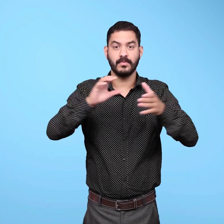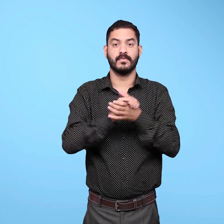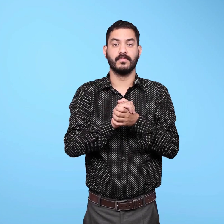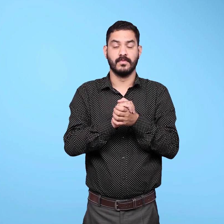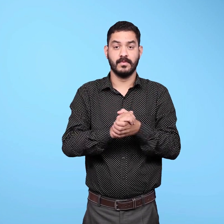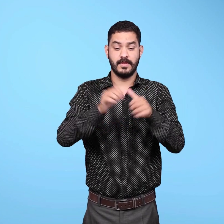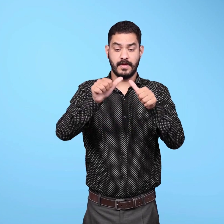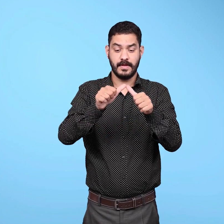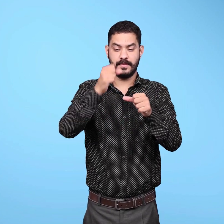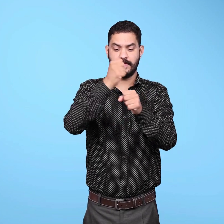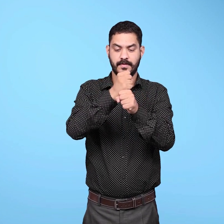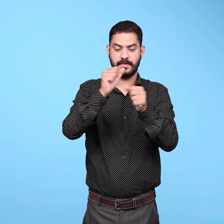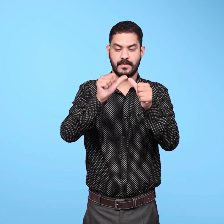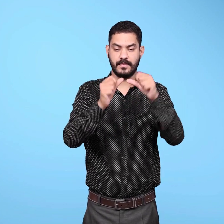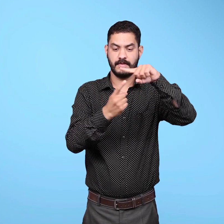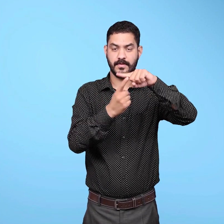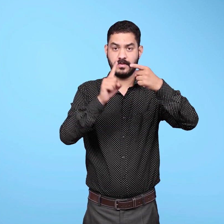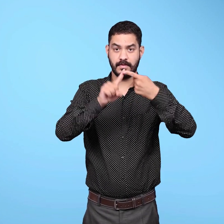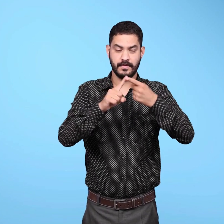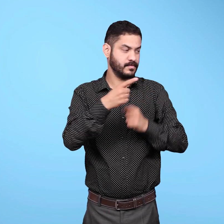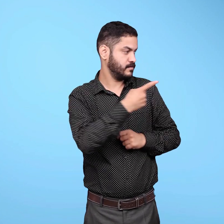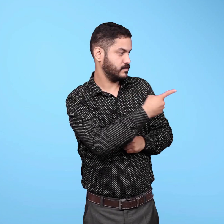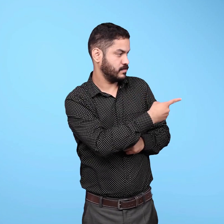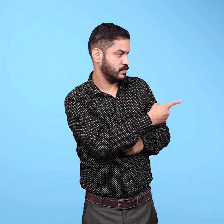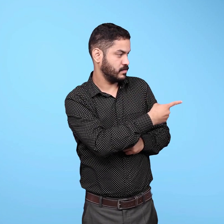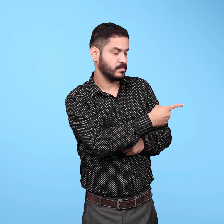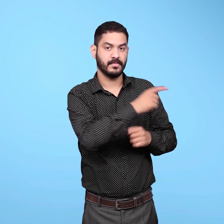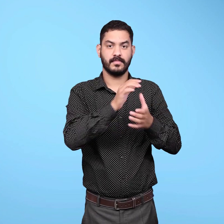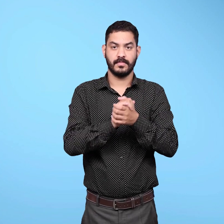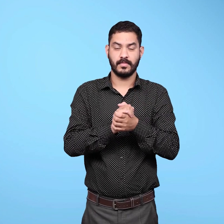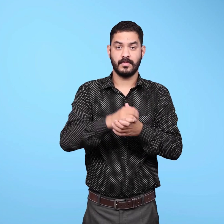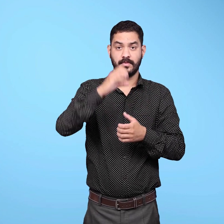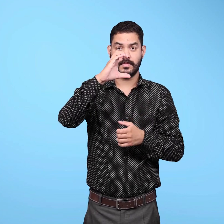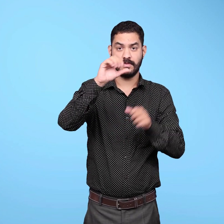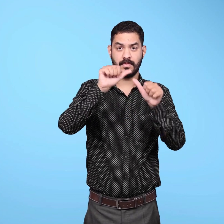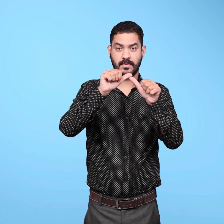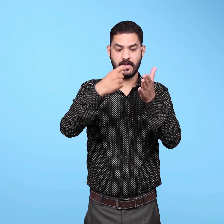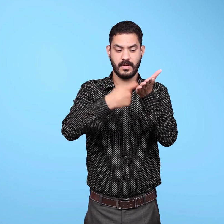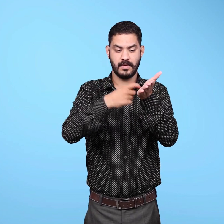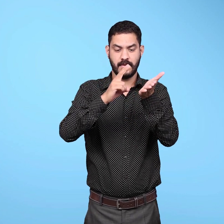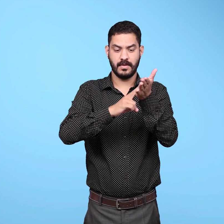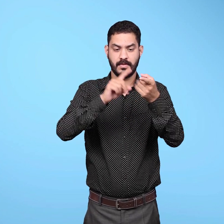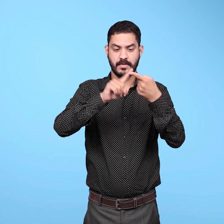agate, carnelian, cotton, silk, and perfumes.